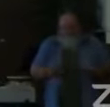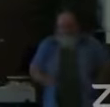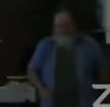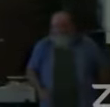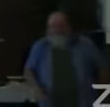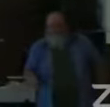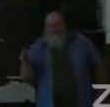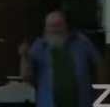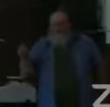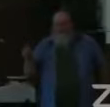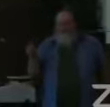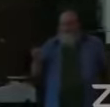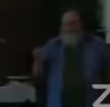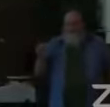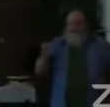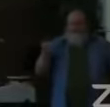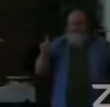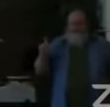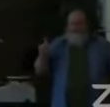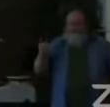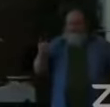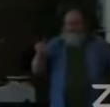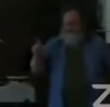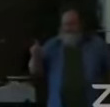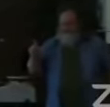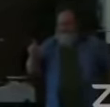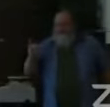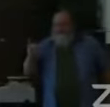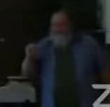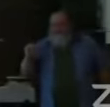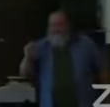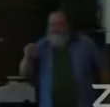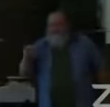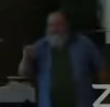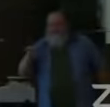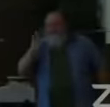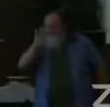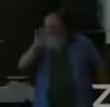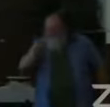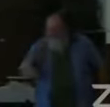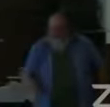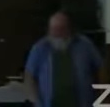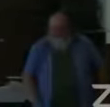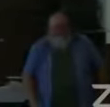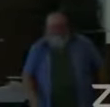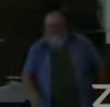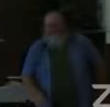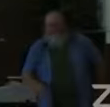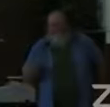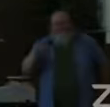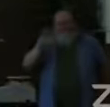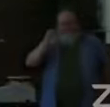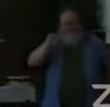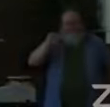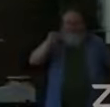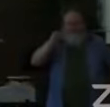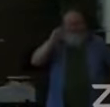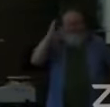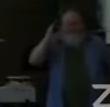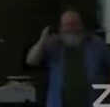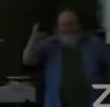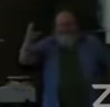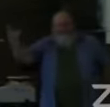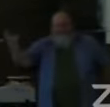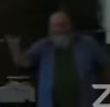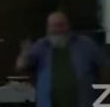Philippians chapter 4, one of my favorite parts of the Bible. Of course, I have like 1,000 favorite parts. 10,000 reasons we sang that